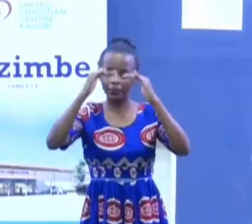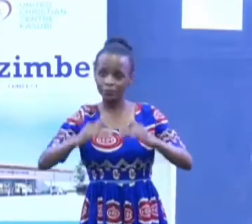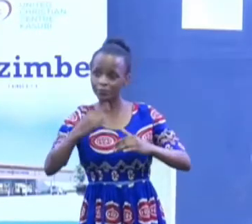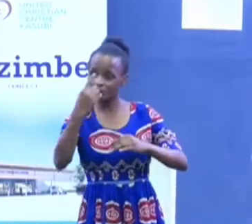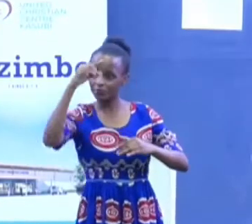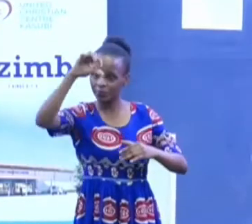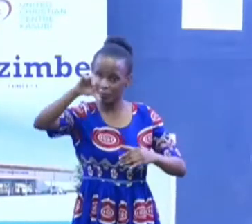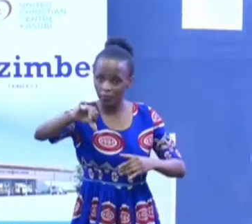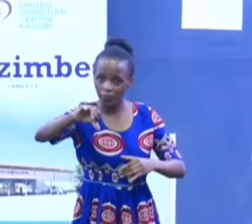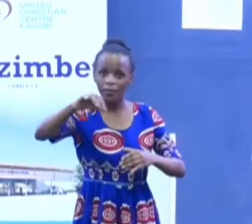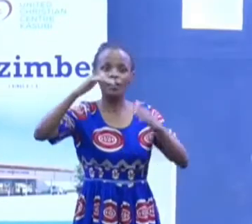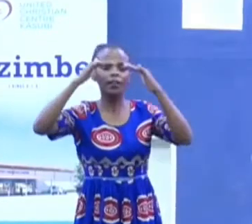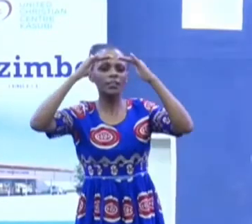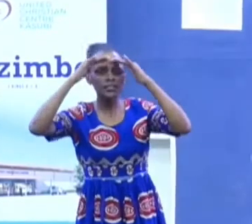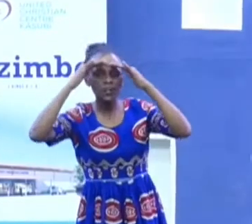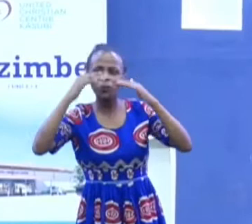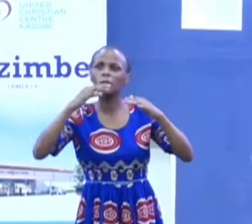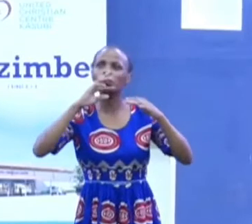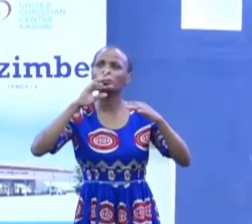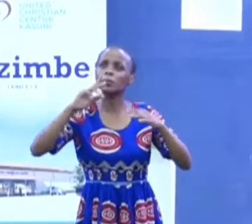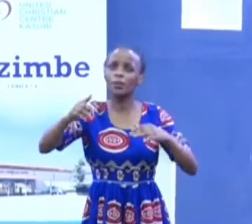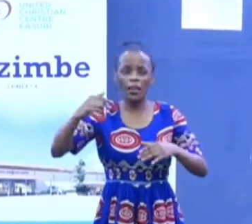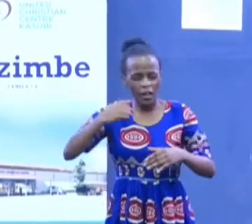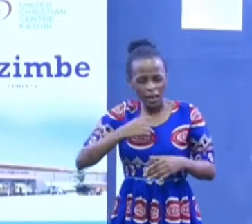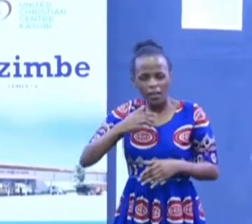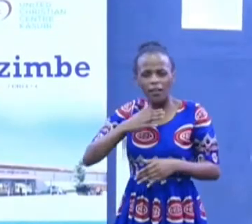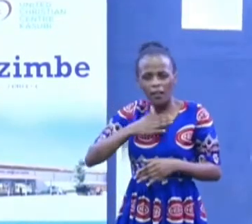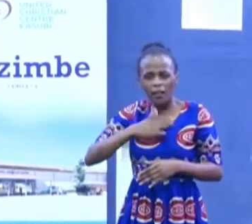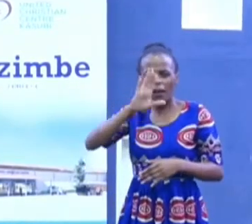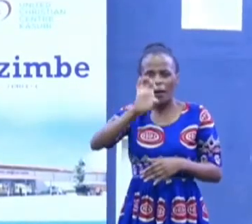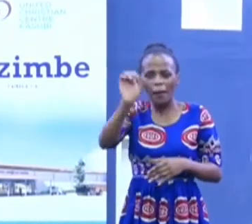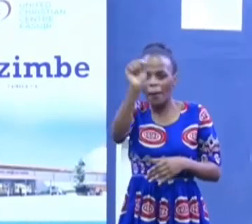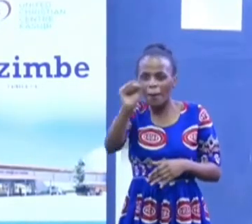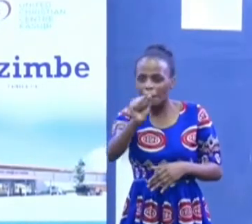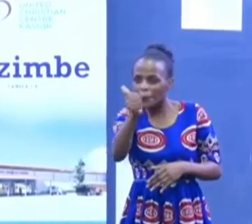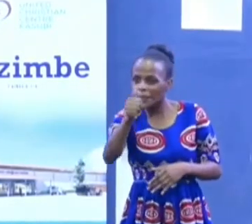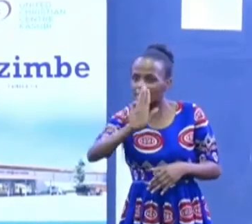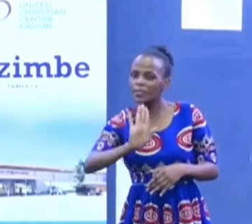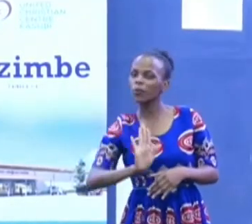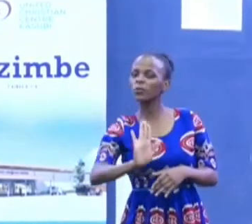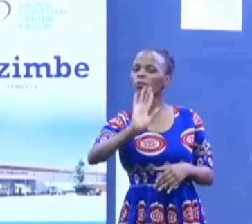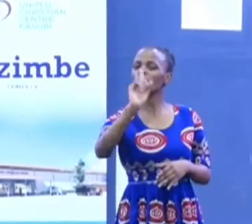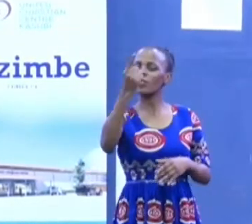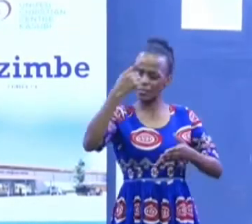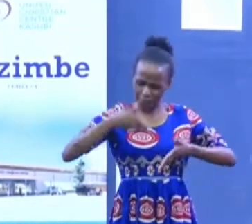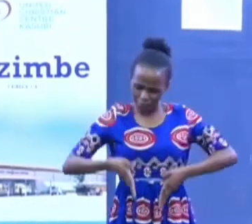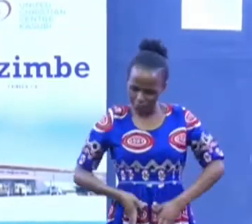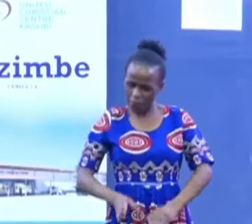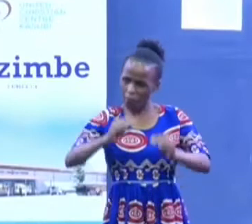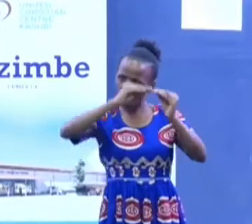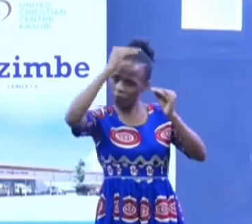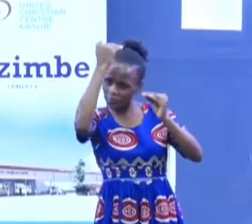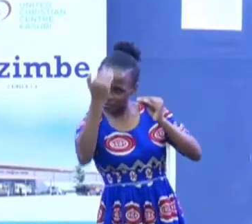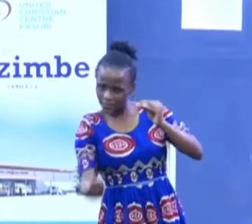n'omwenda, Yakobo n'agamba kitaawe nti nze Esau omwana wo And Jacob said to his father,